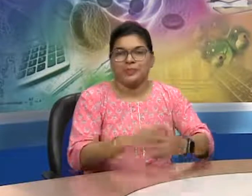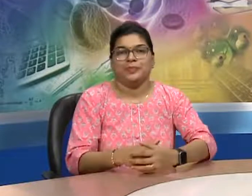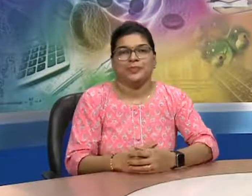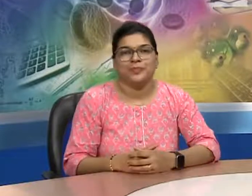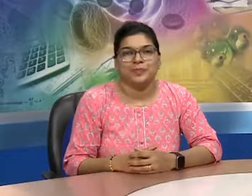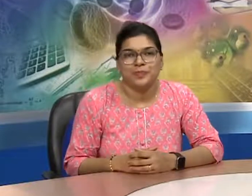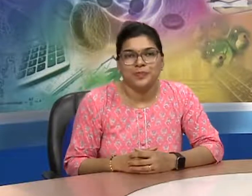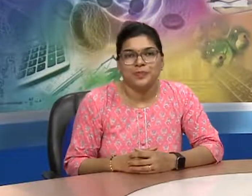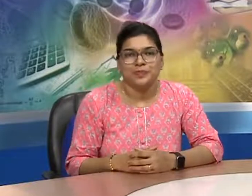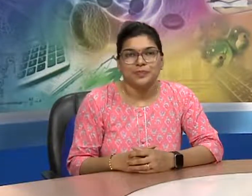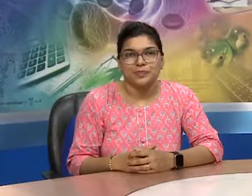deserts.